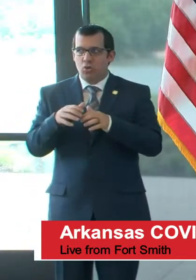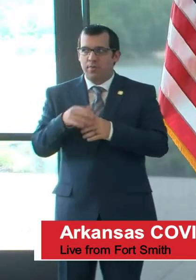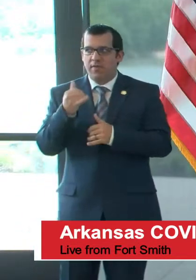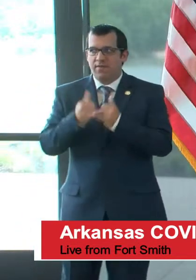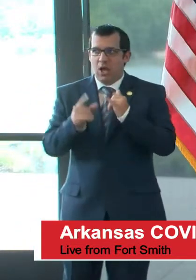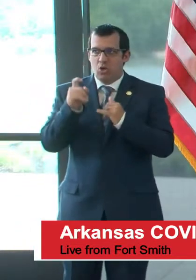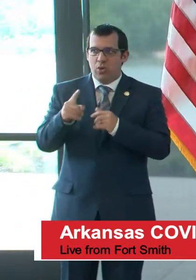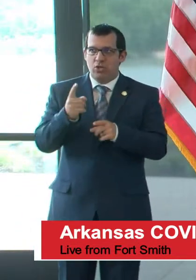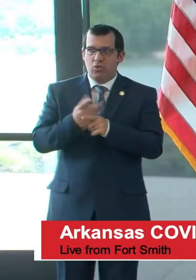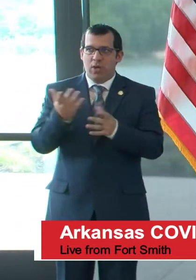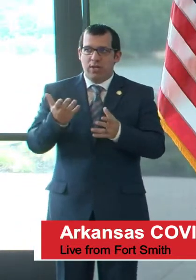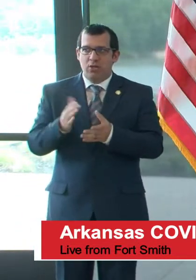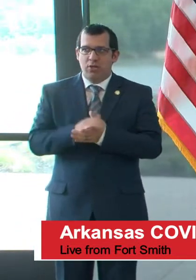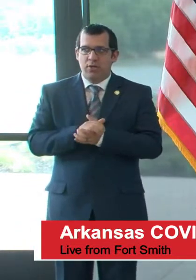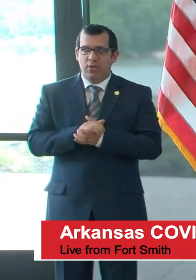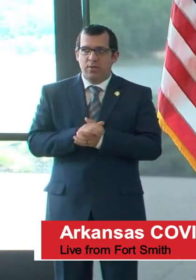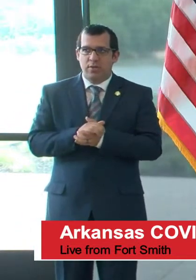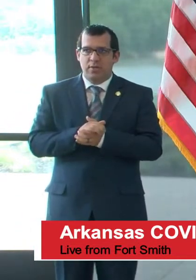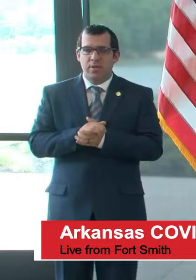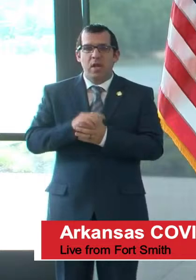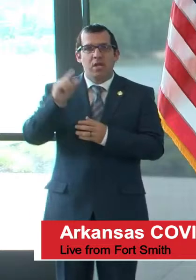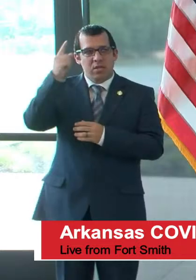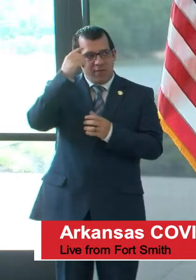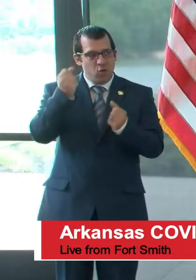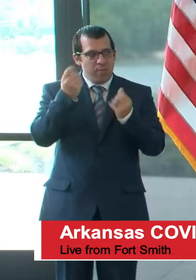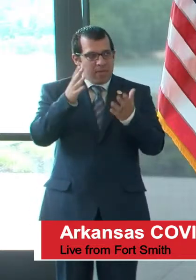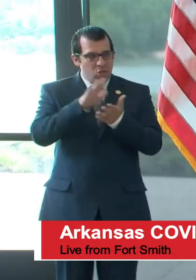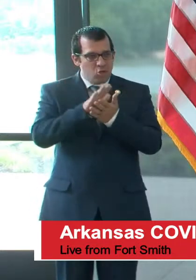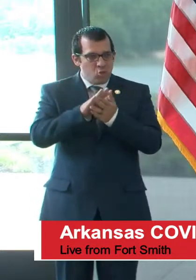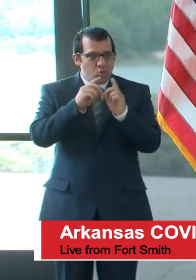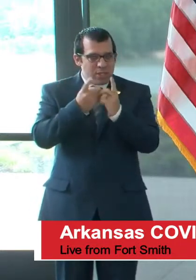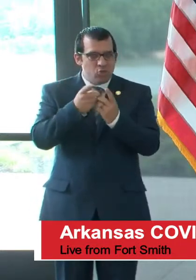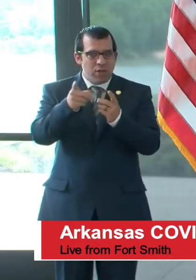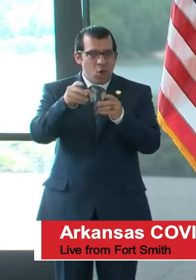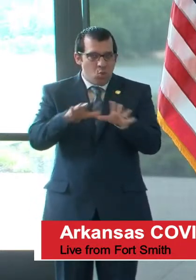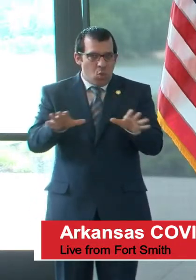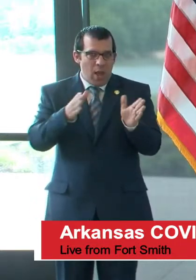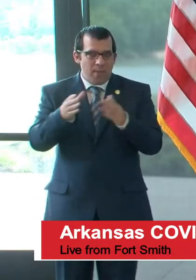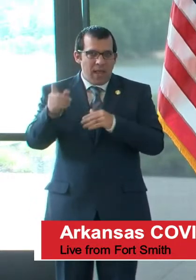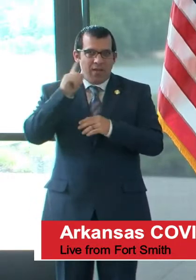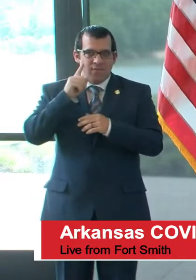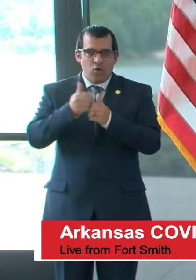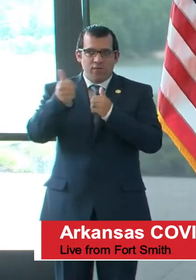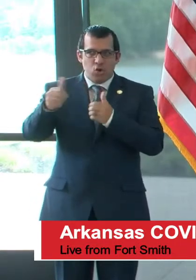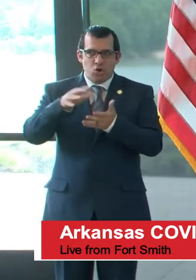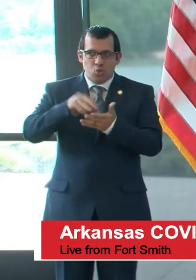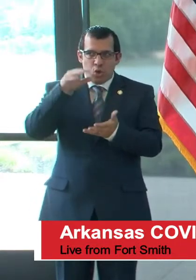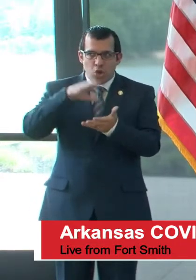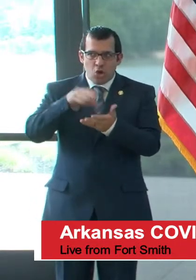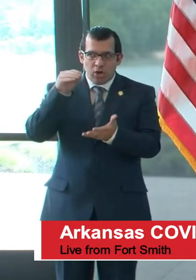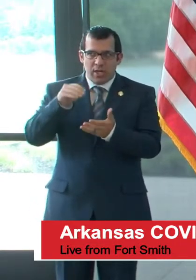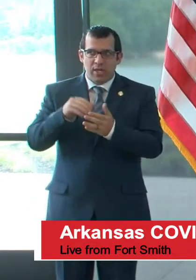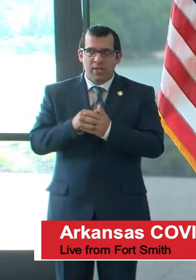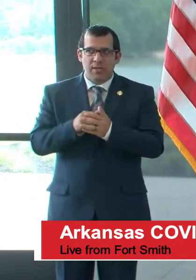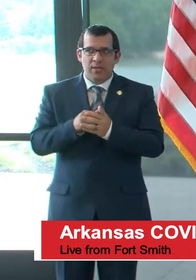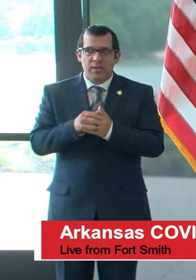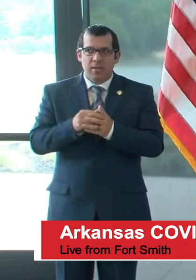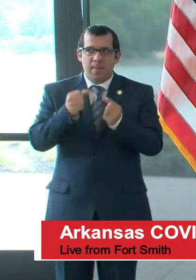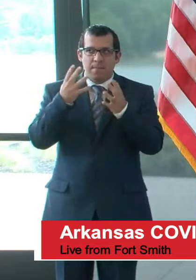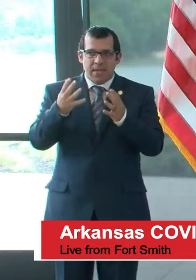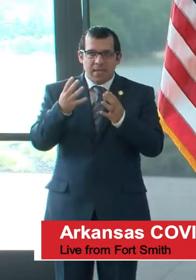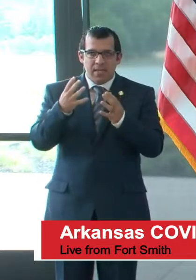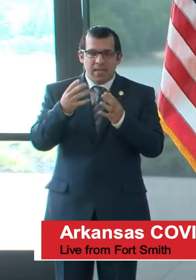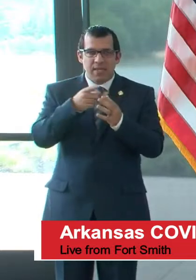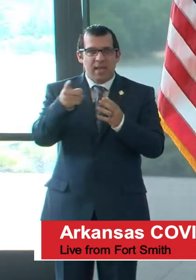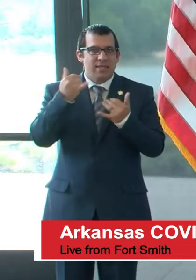A final question right here. Governor, many school districts across the state are rolling out plans for virtual learning options. However, for many